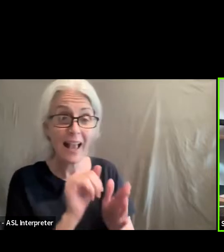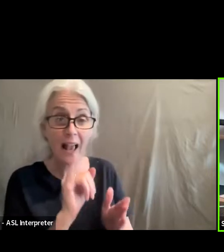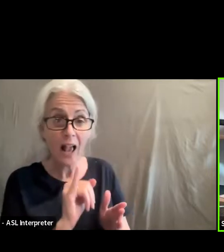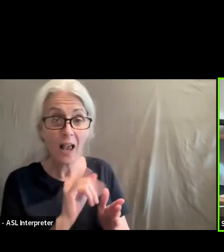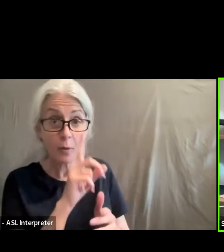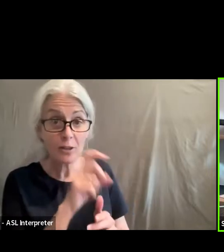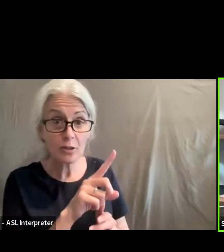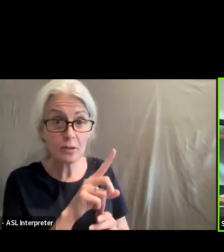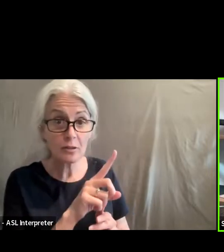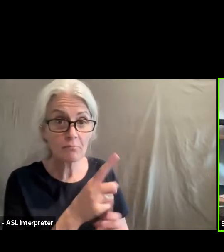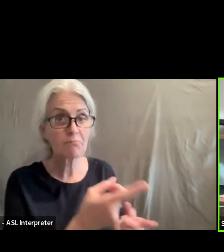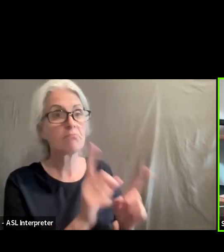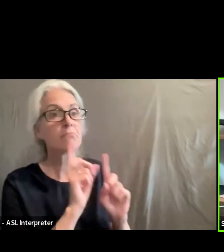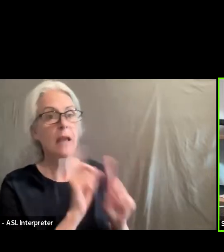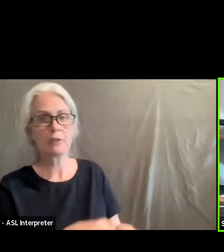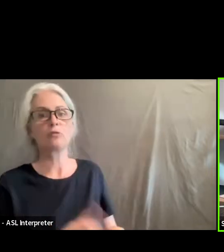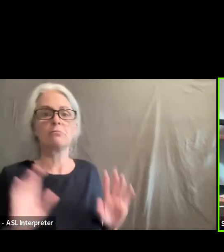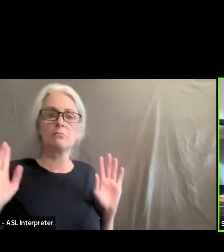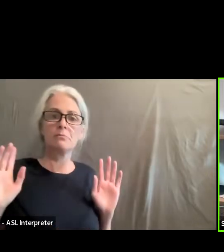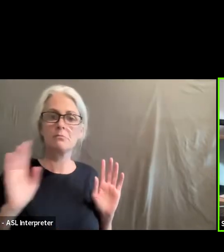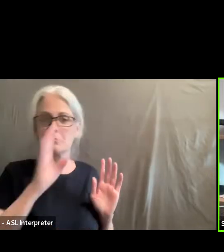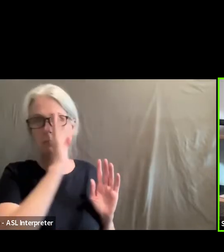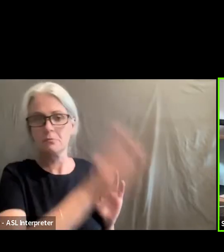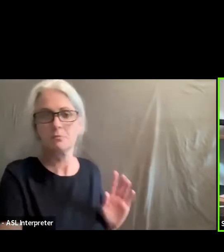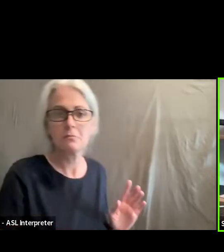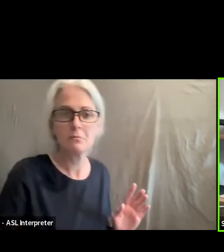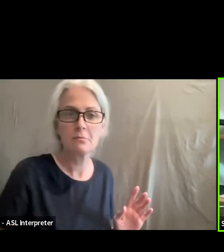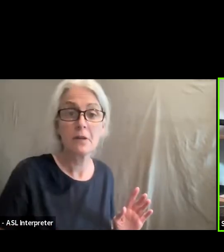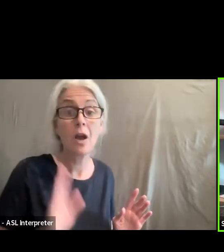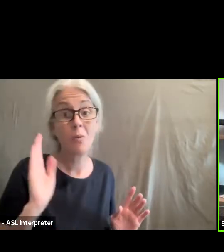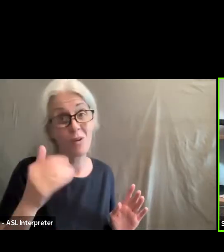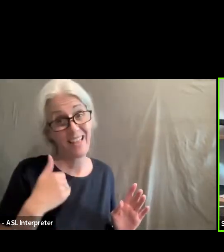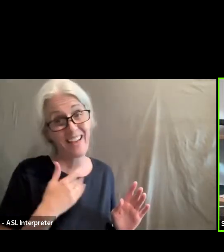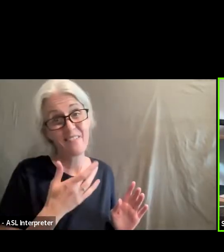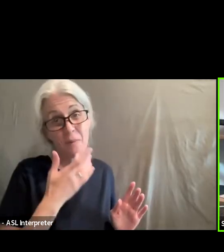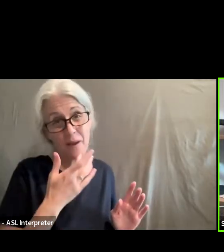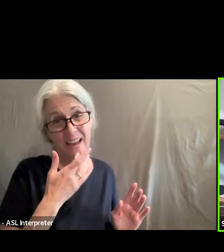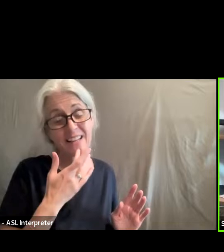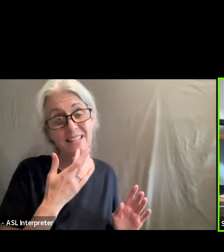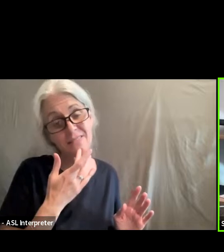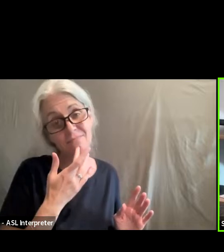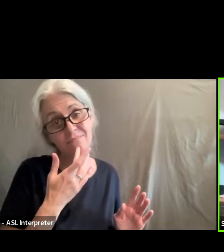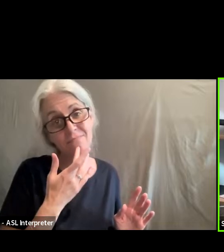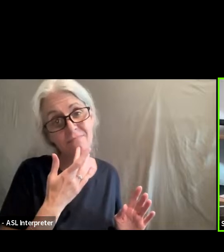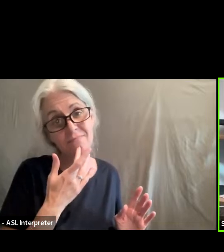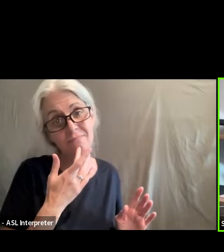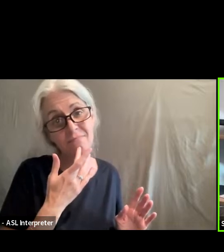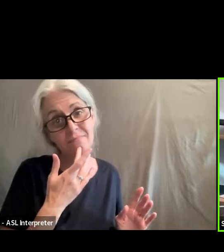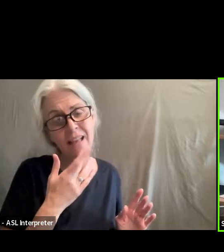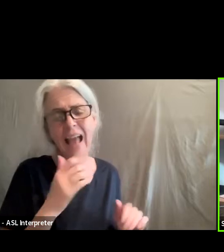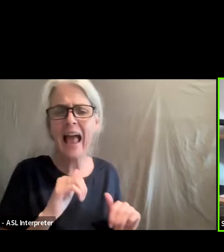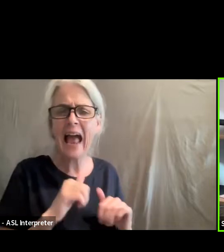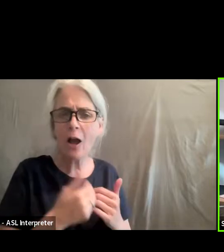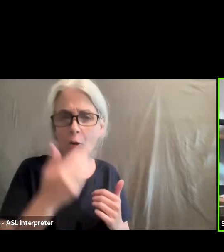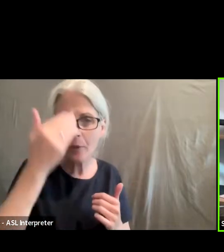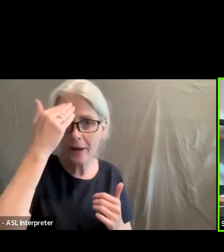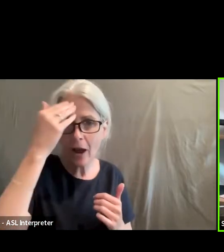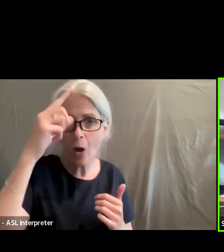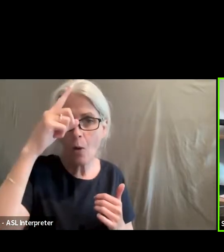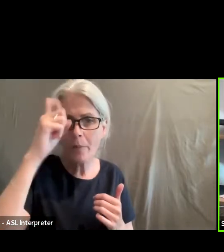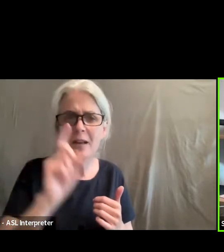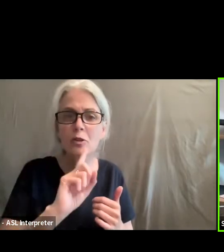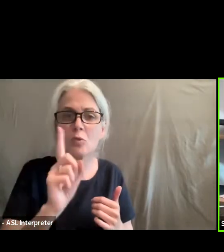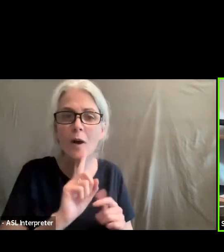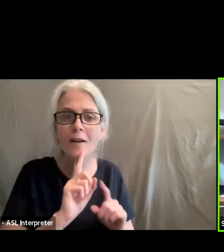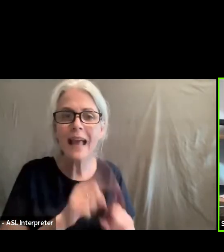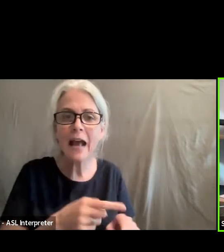you an answer, and it's going to be biased because it's grabbing information from the internet.